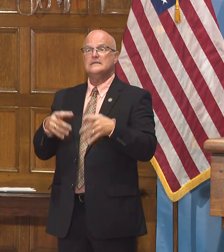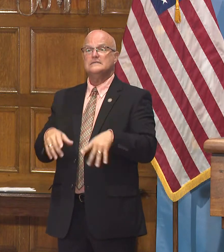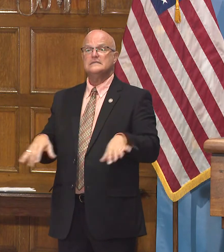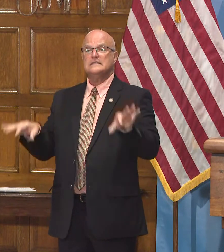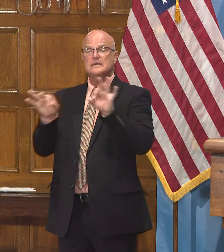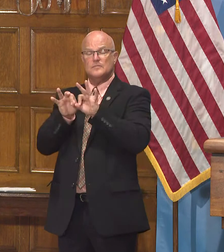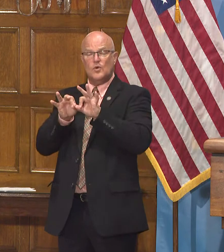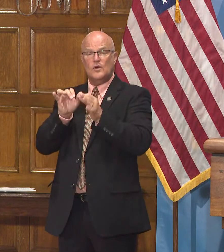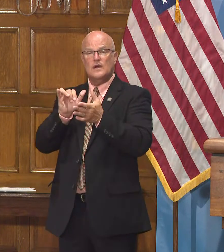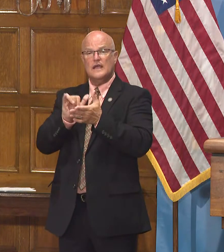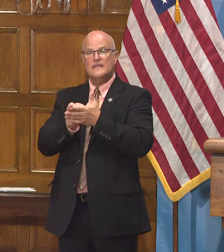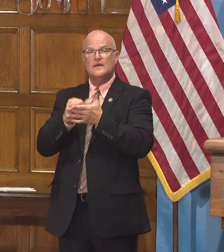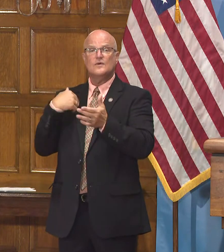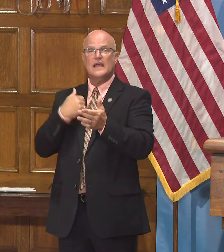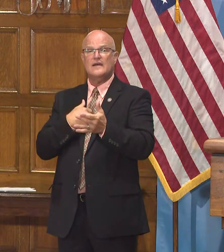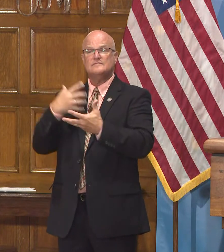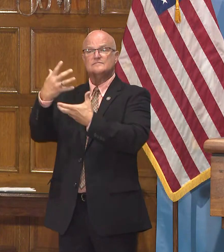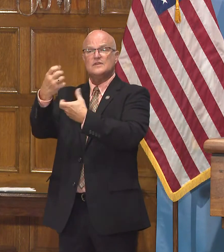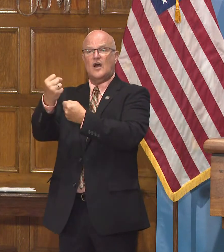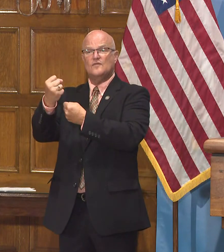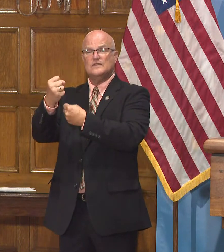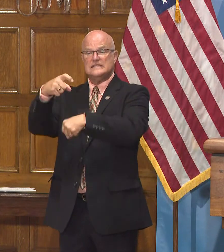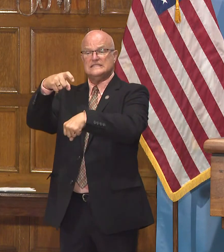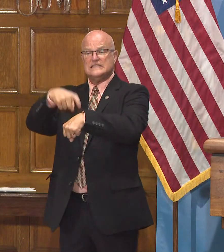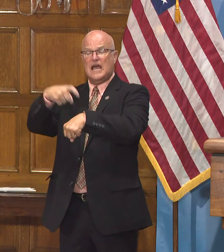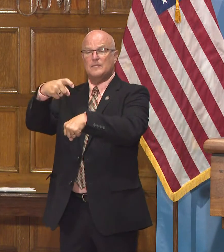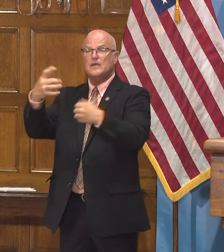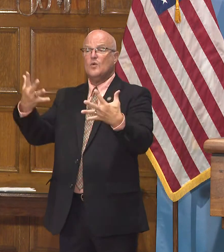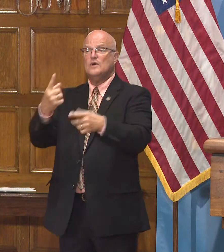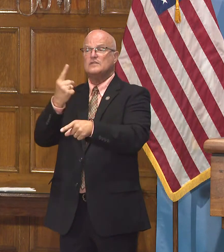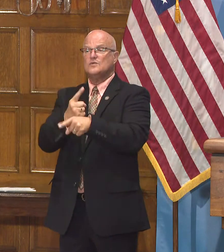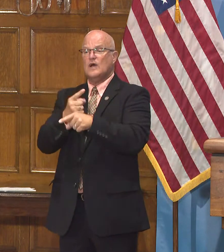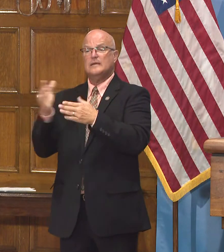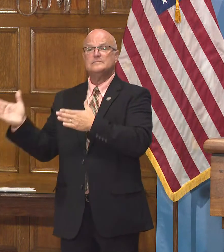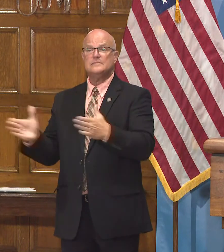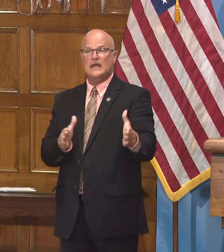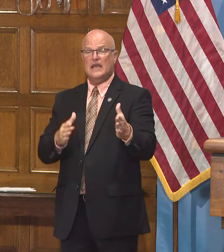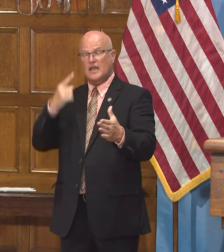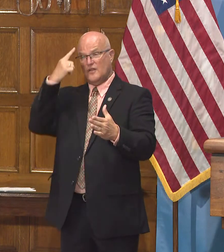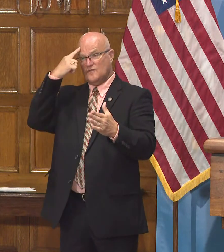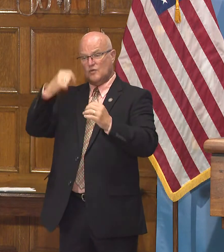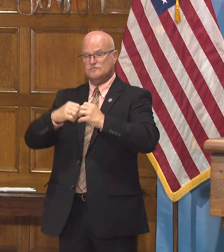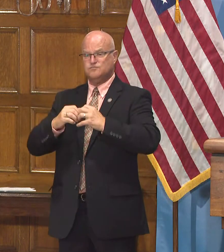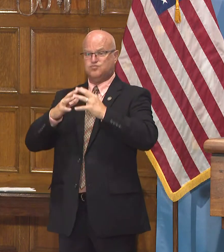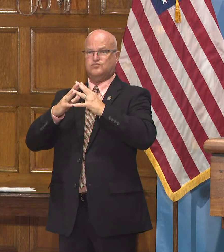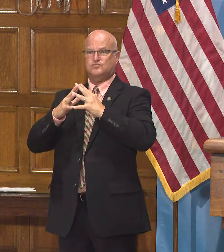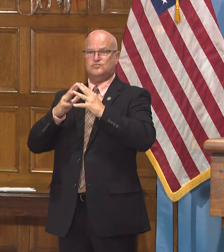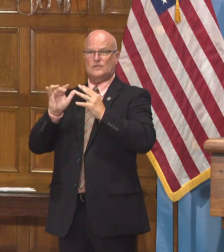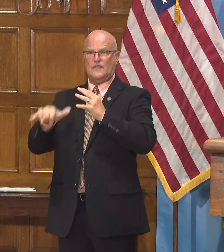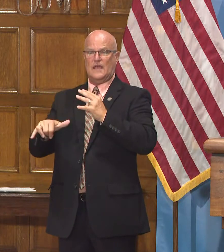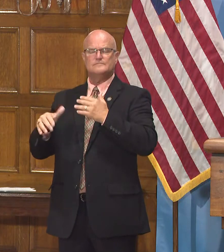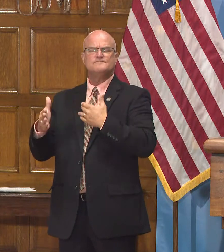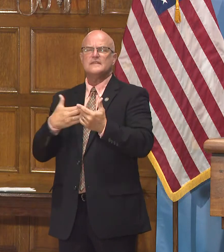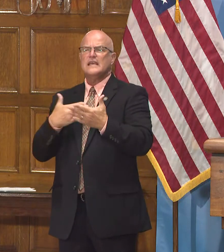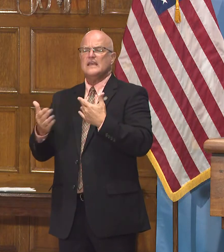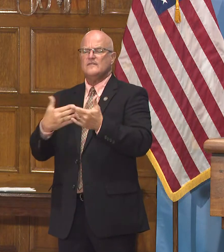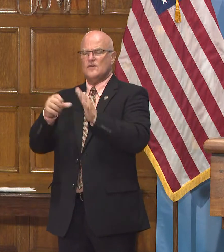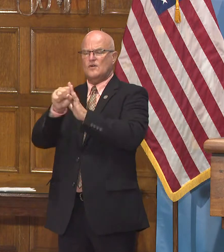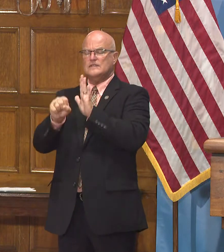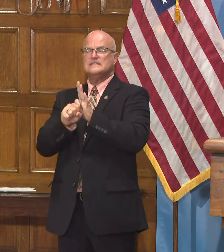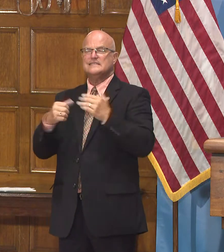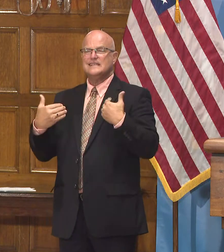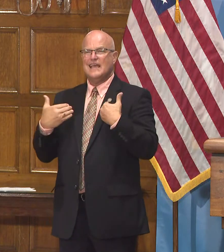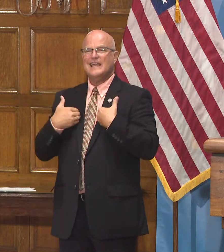it's a matter of confidence, timing, and what's the right strategy for implementation. And even though the state